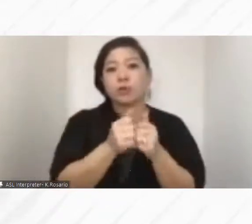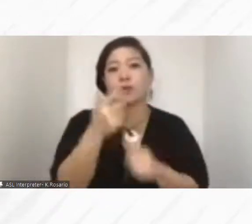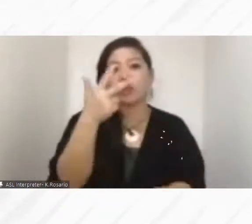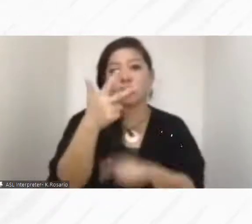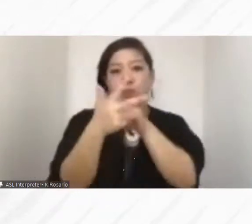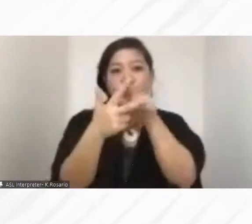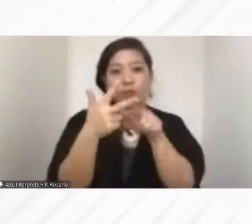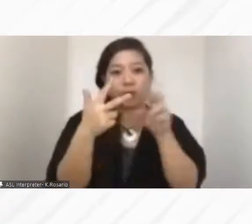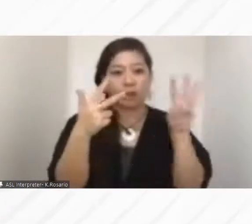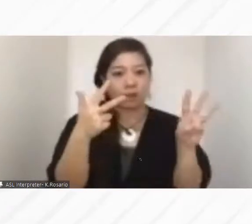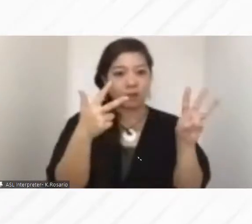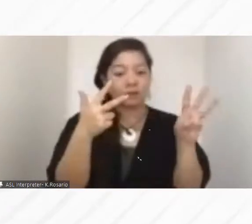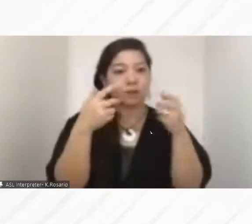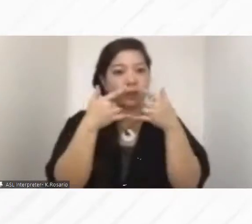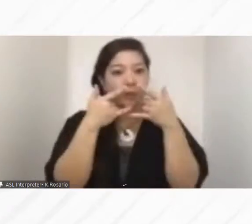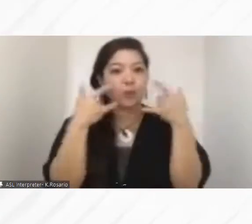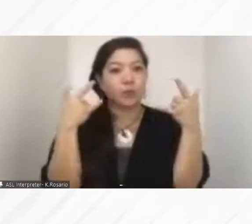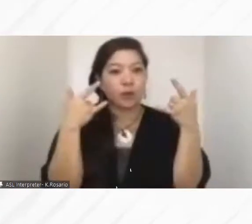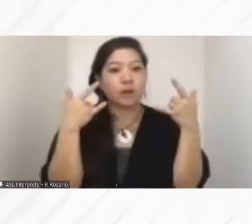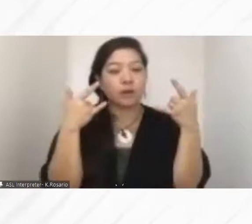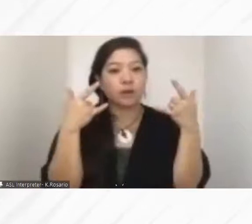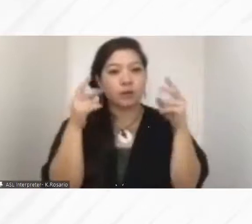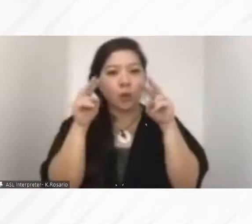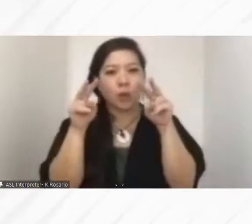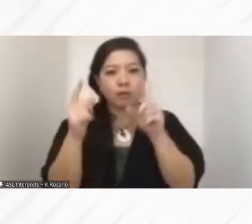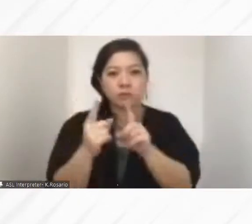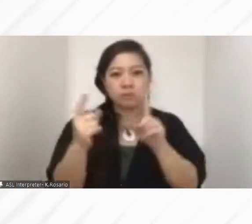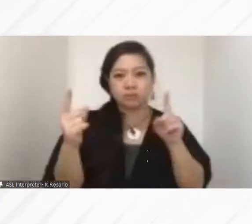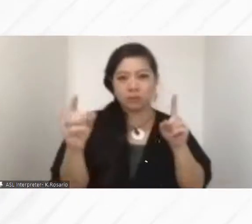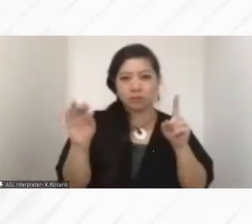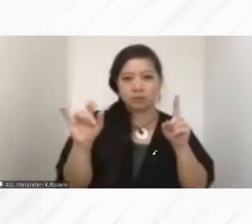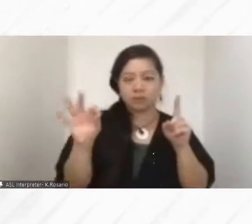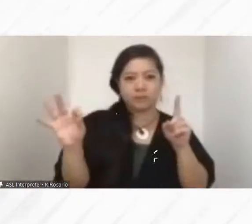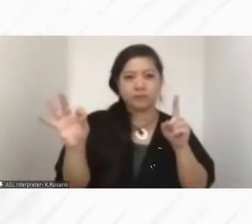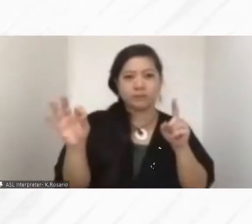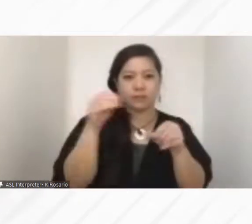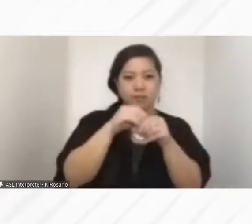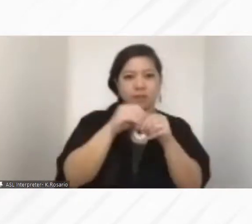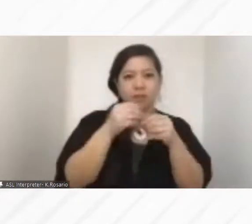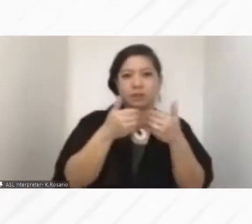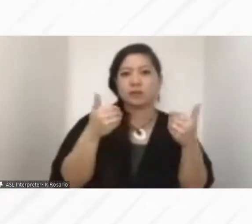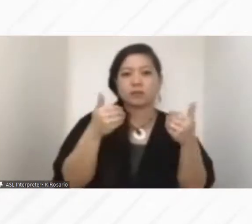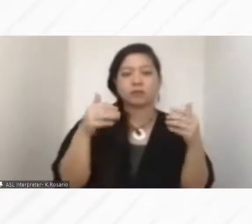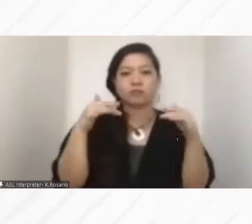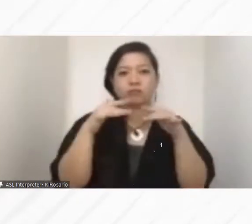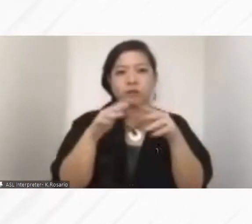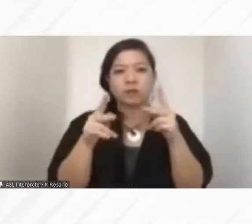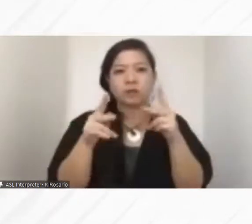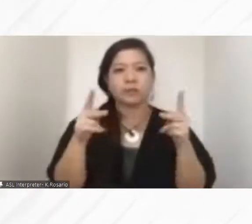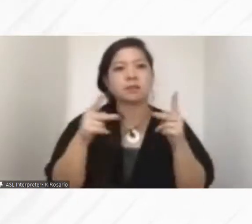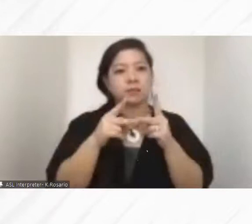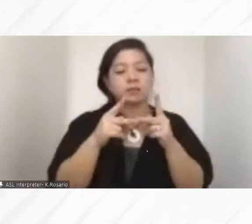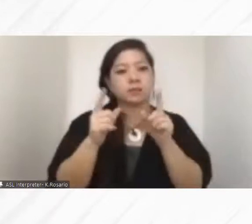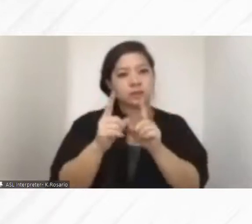W's. Wear a mask, watch your distance, meaning avoid indoor spaces, crowded places, and maintain 6